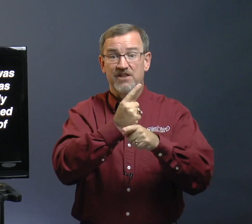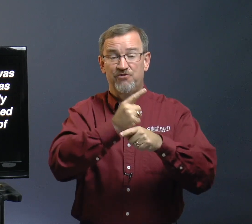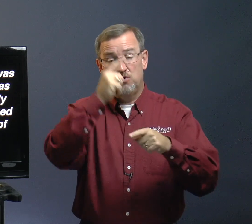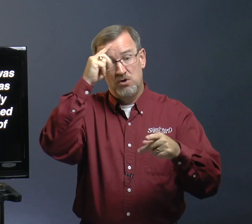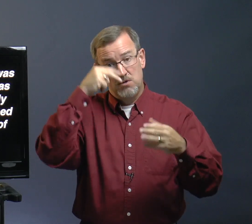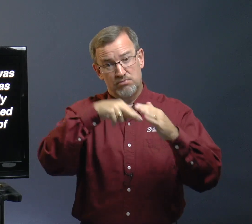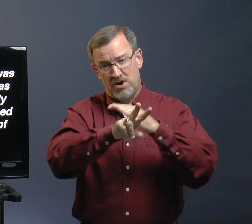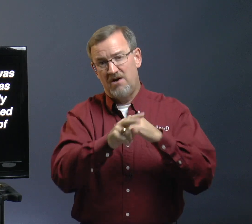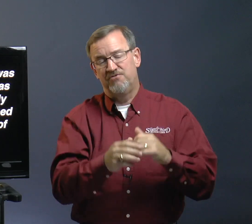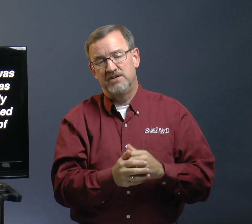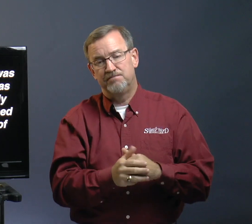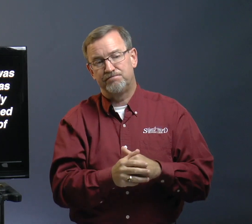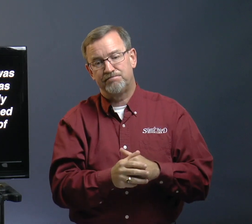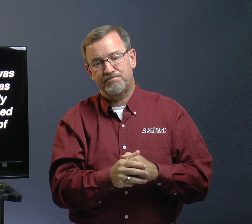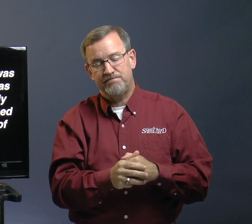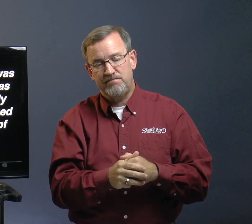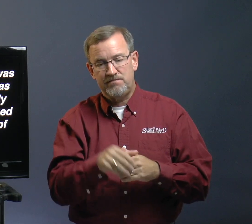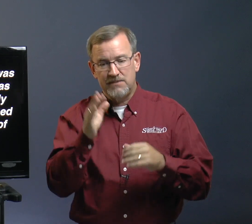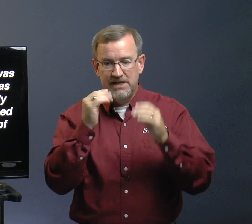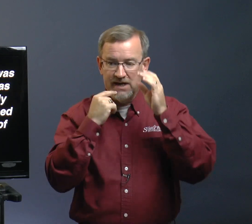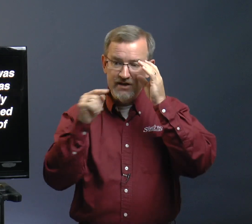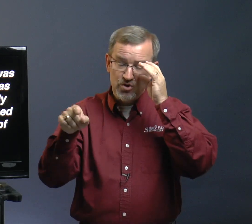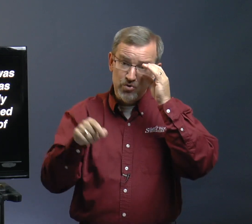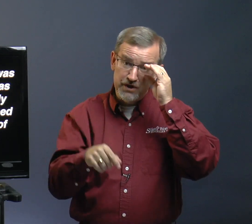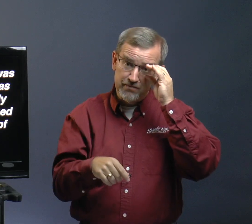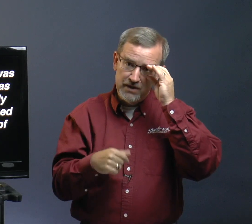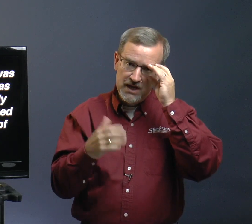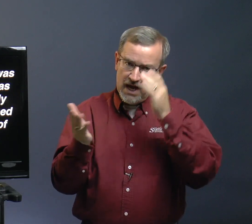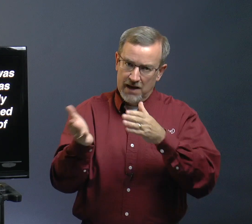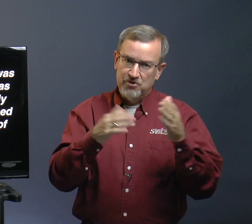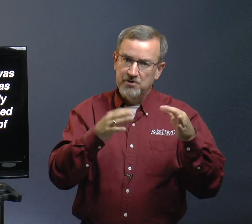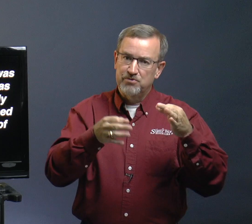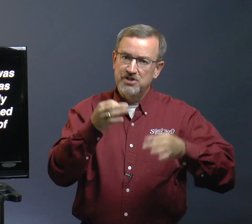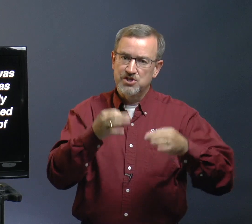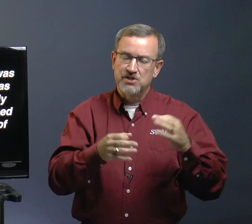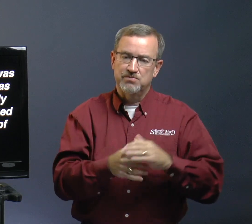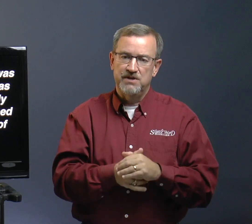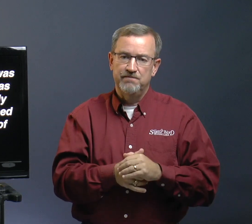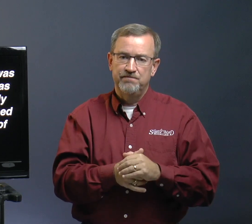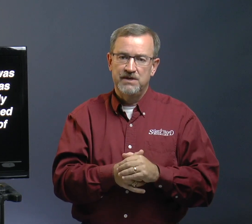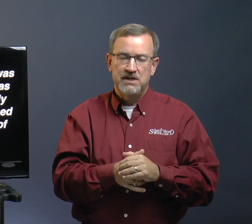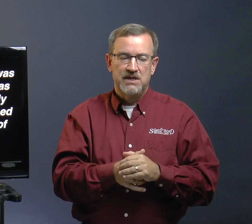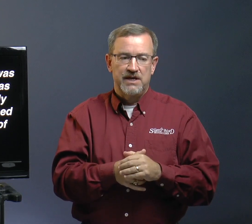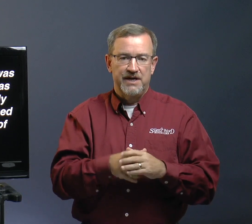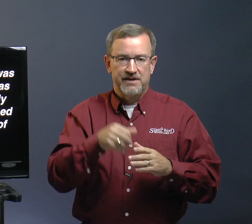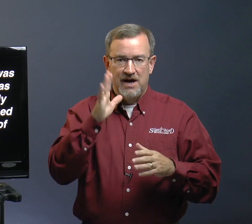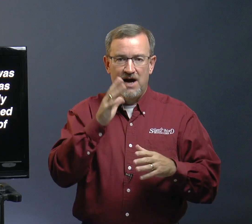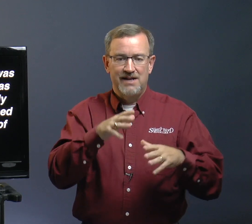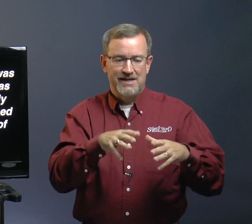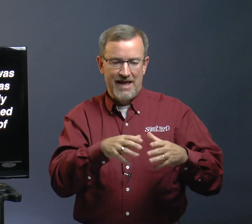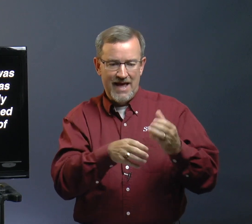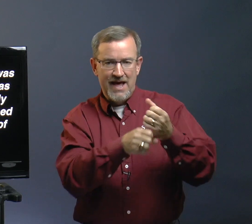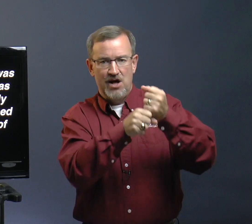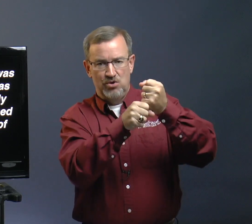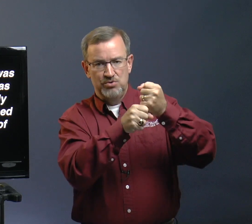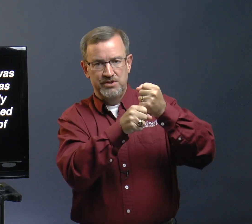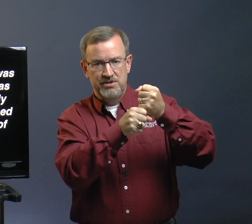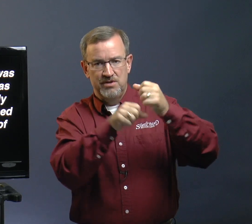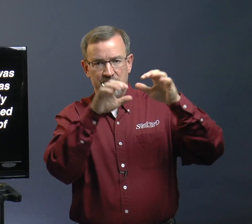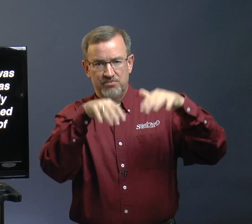faithful prophet. And God told him, I'm going to bring judgment. And God held the